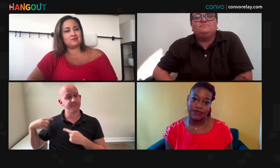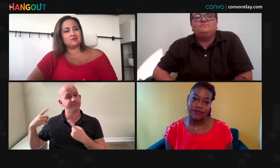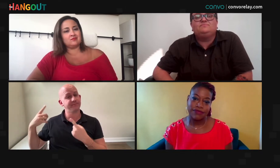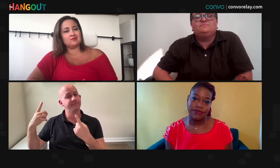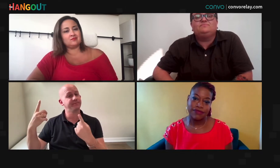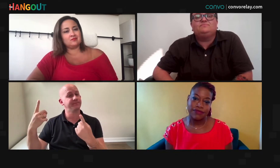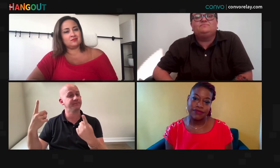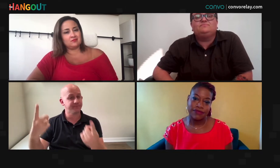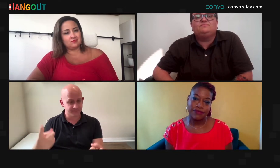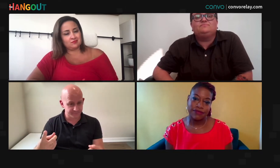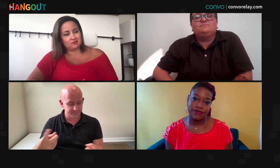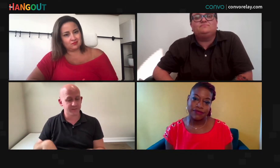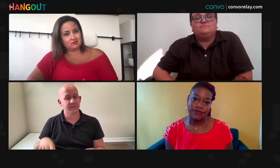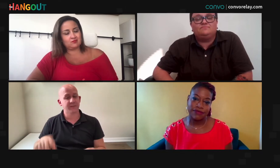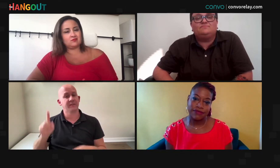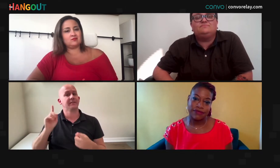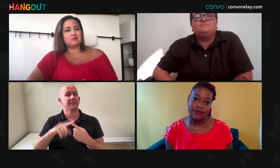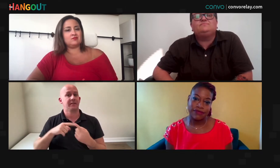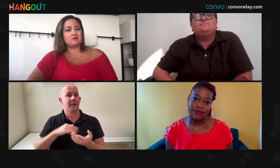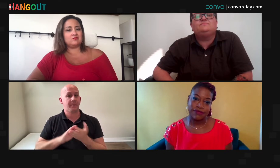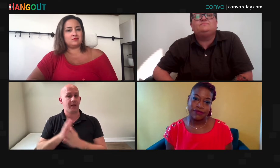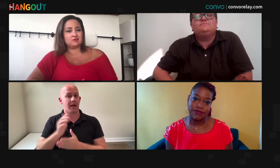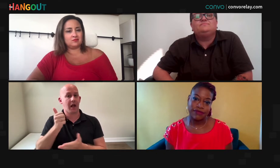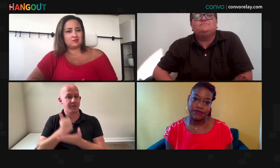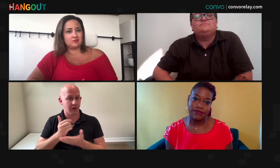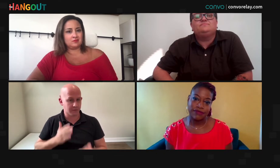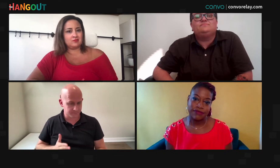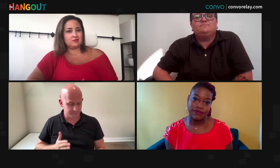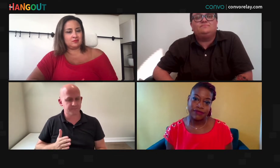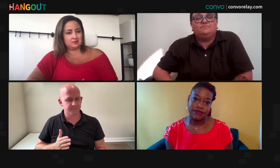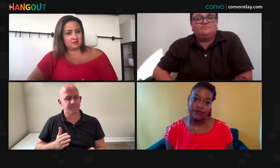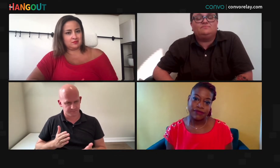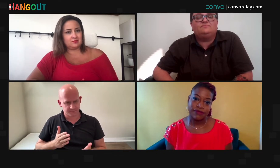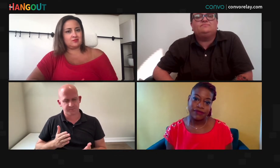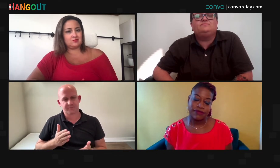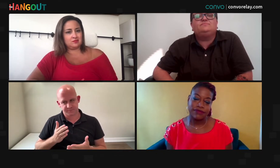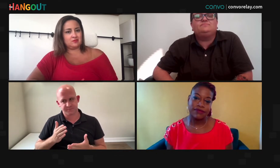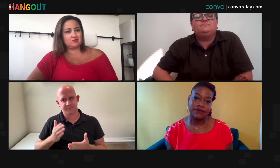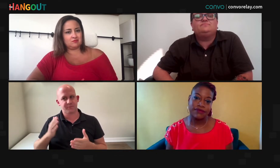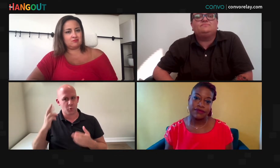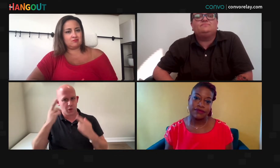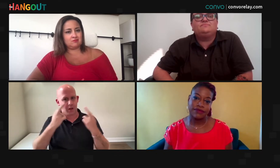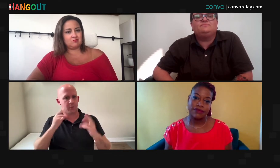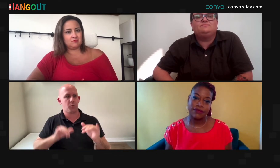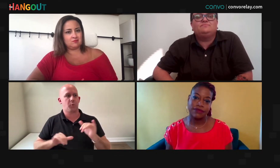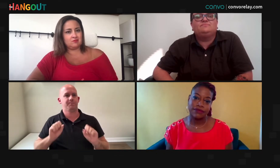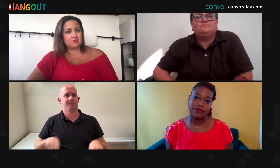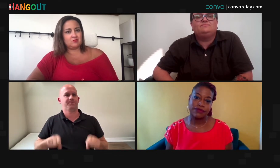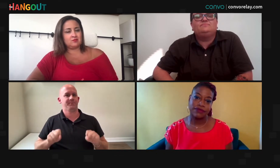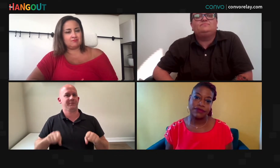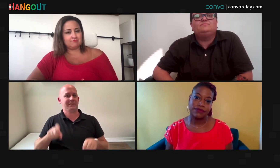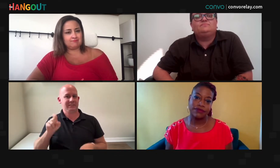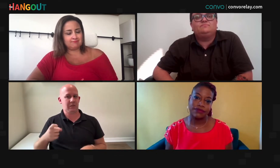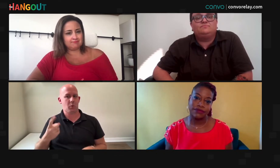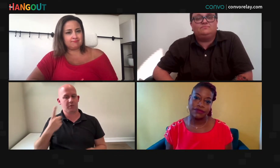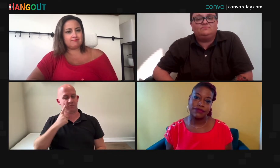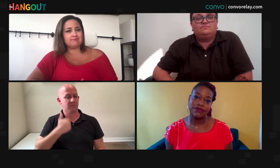that therapist, and until I became a therapist, and I realized